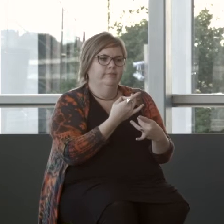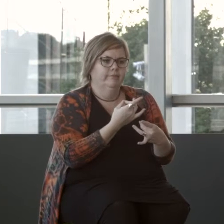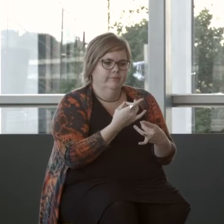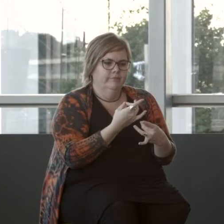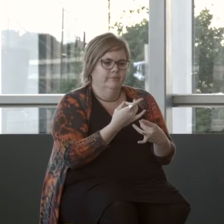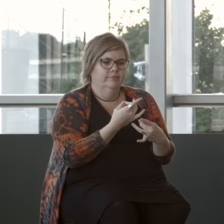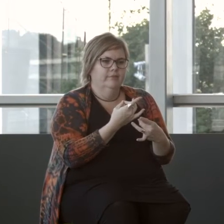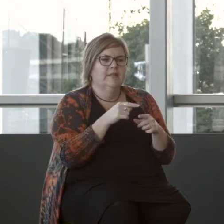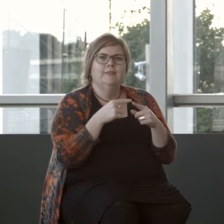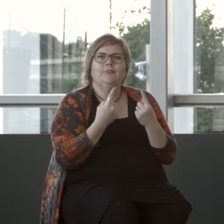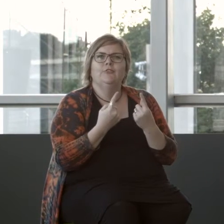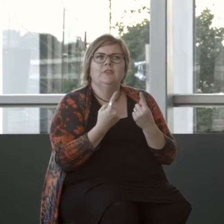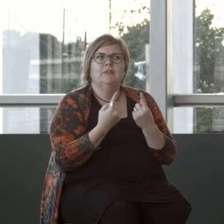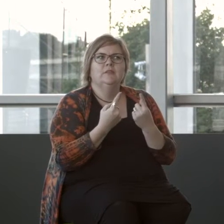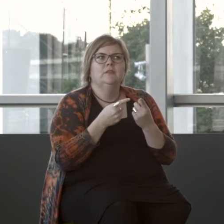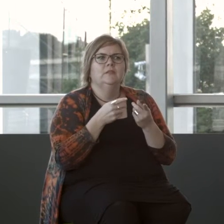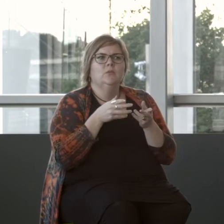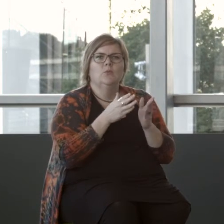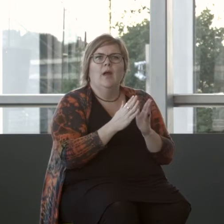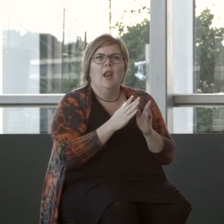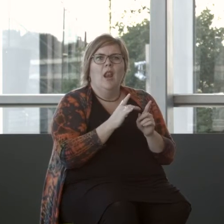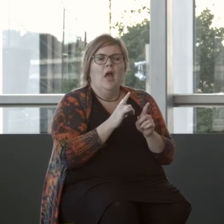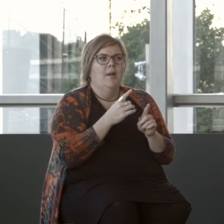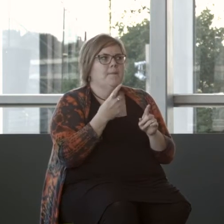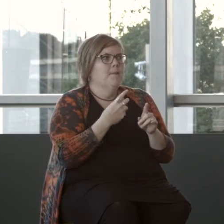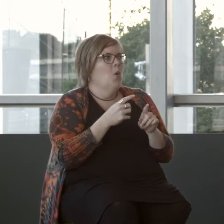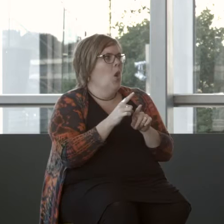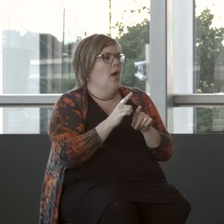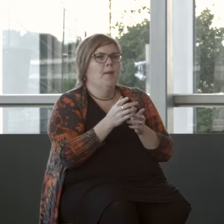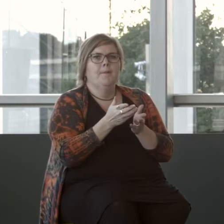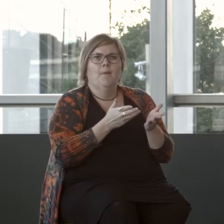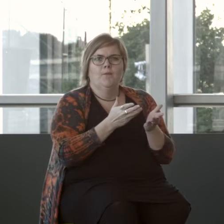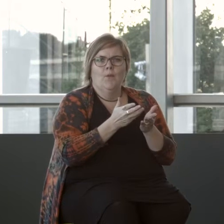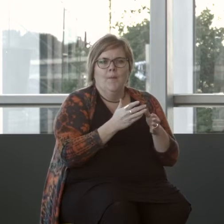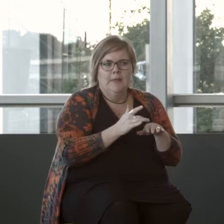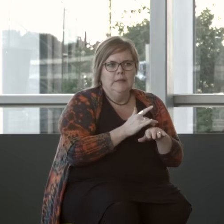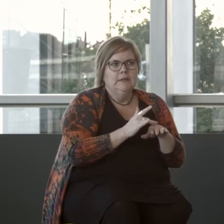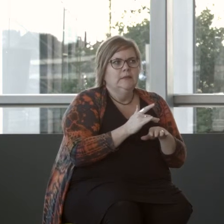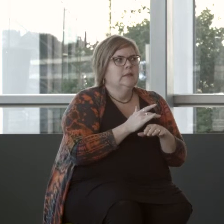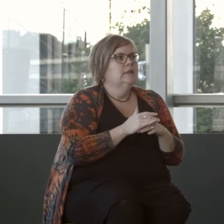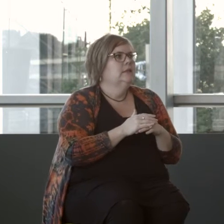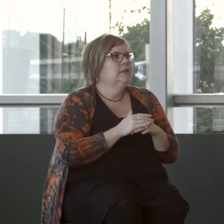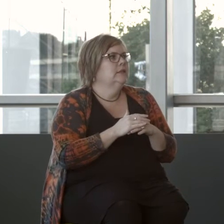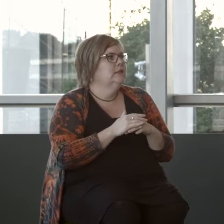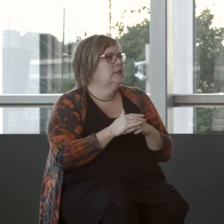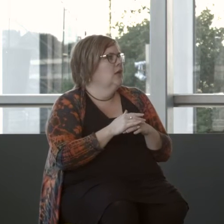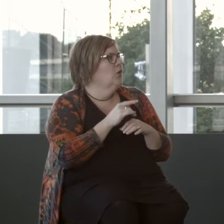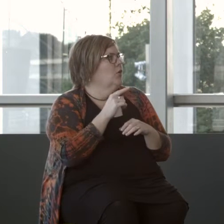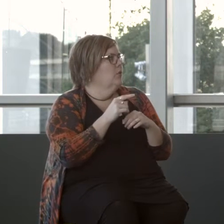different strands. One that is more performative and employs actors, and so you have employed